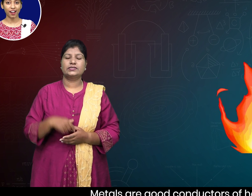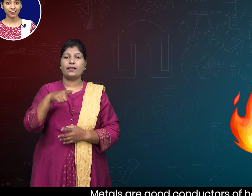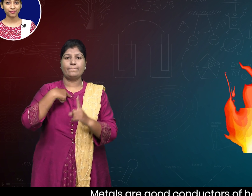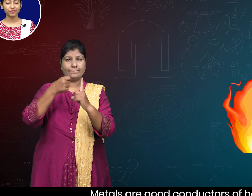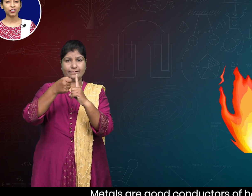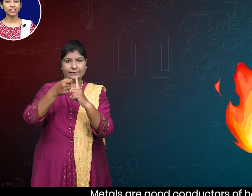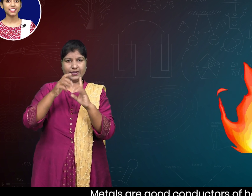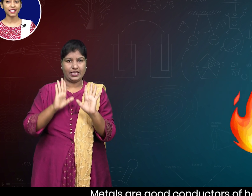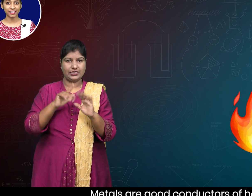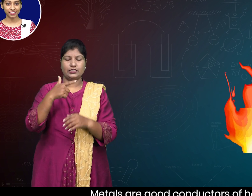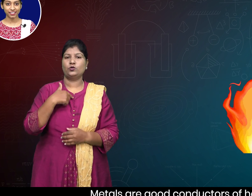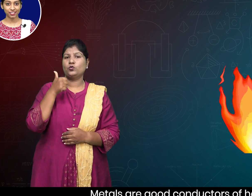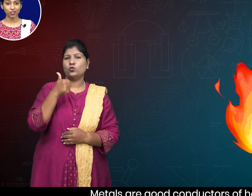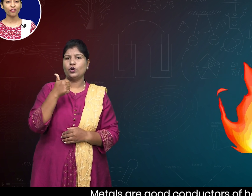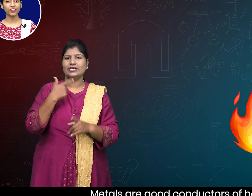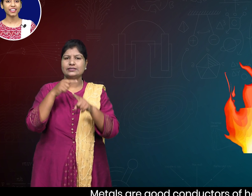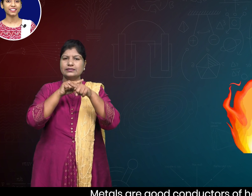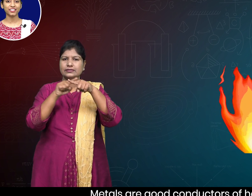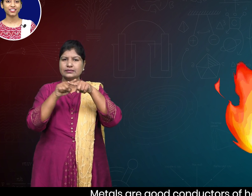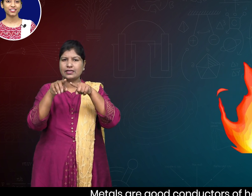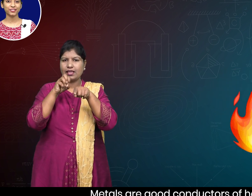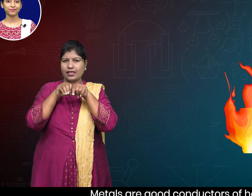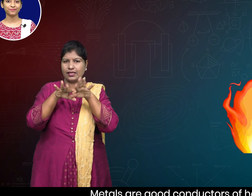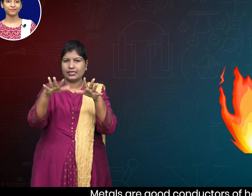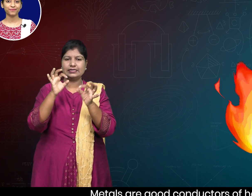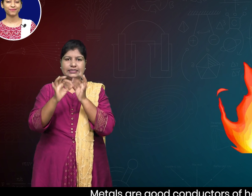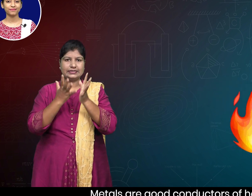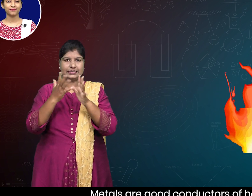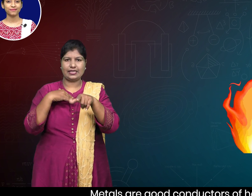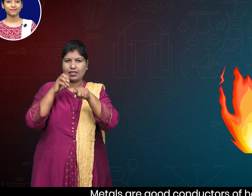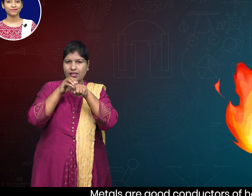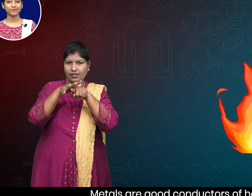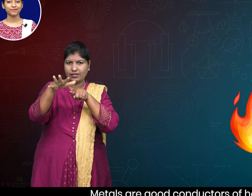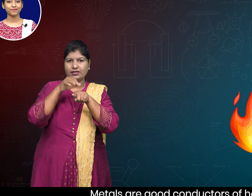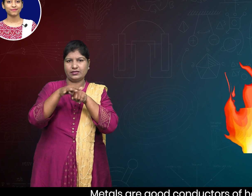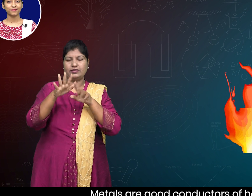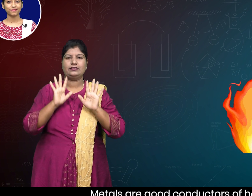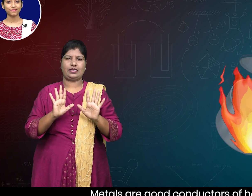Metals are good conductors of heat.